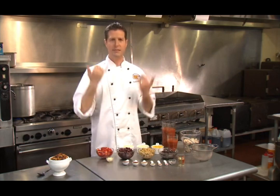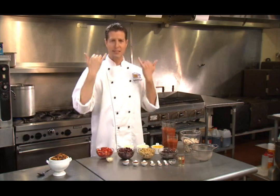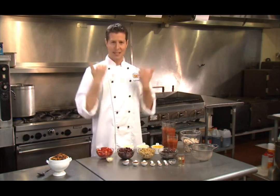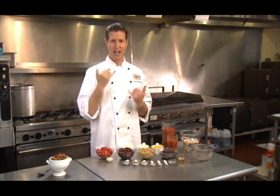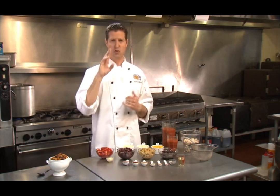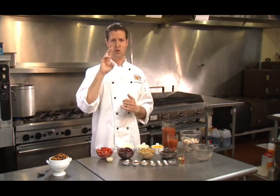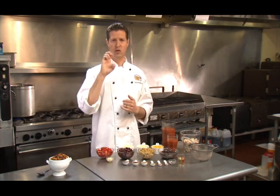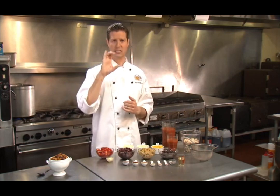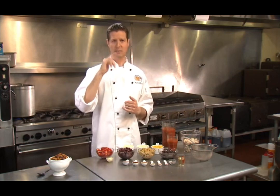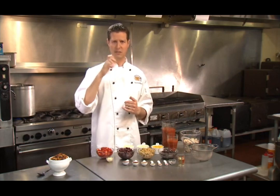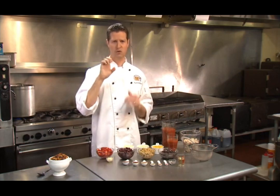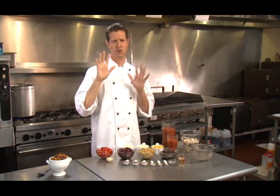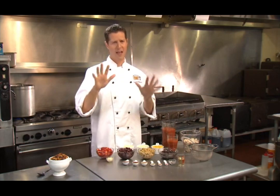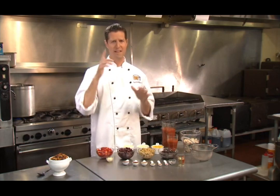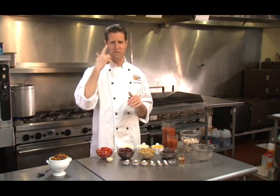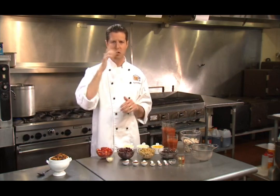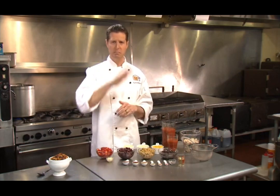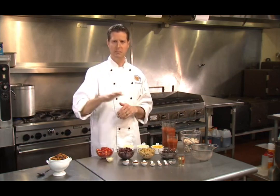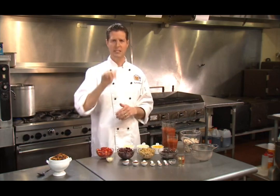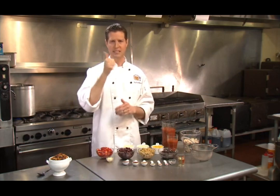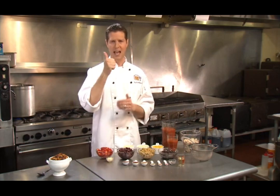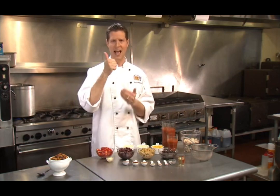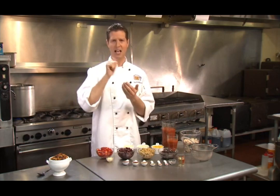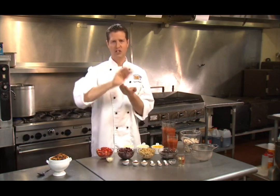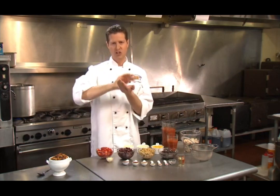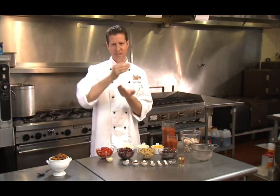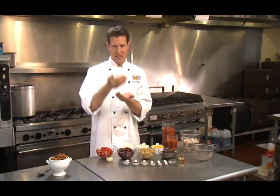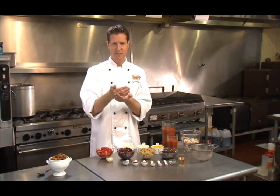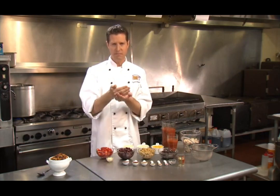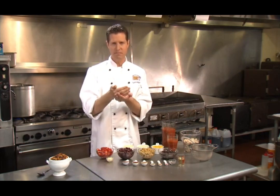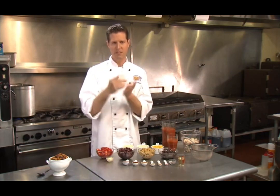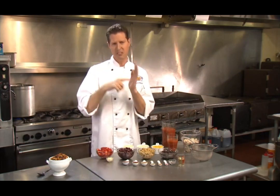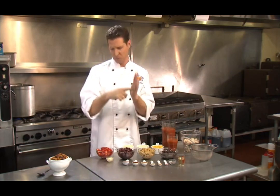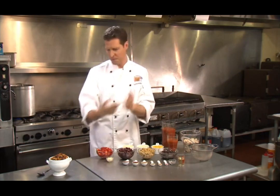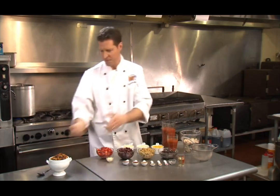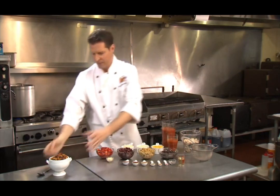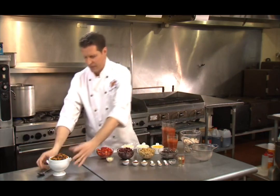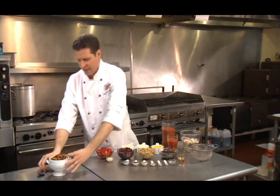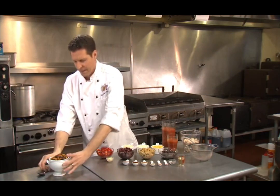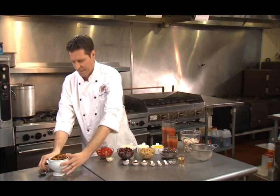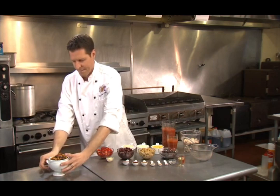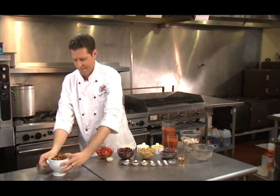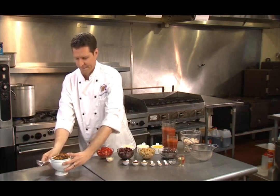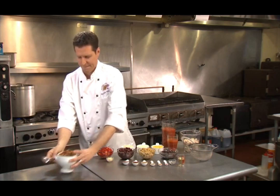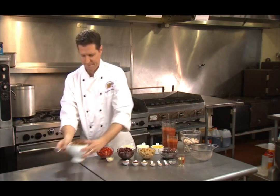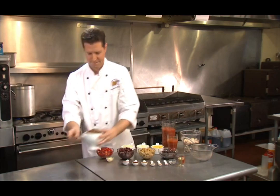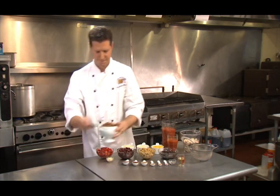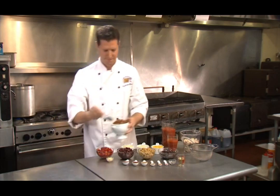This recipe is great because it serves approximately 10. Let me show it.